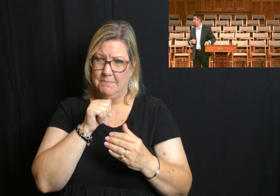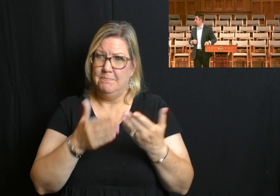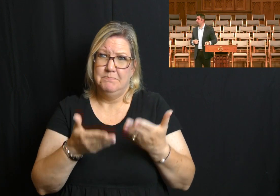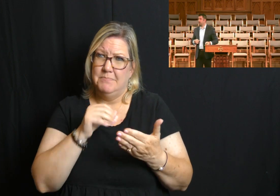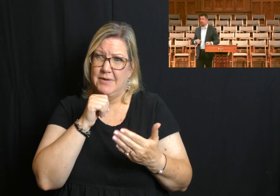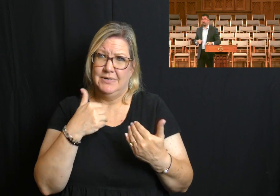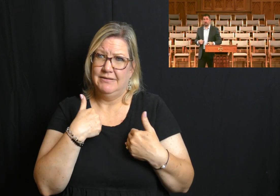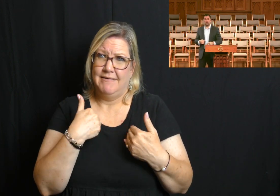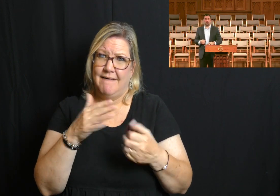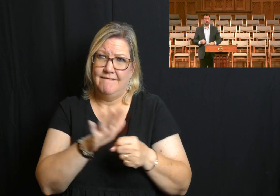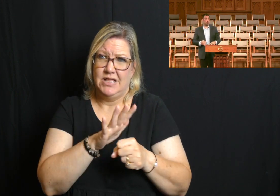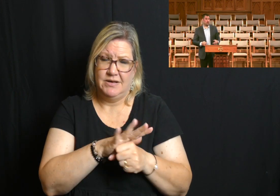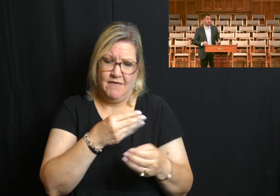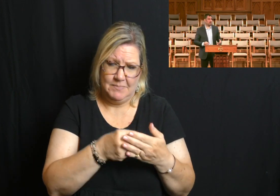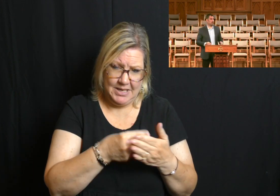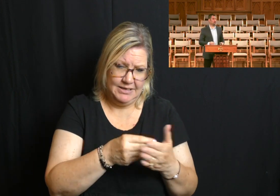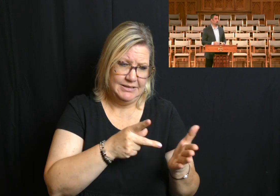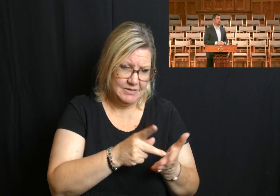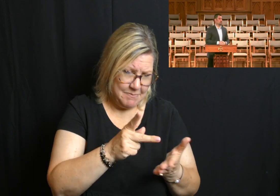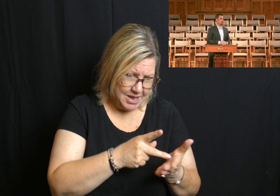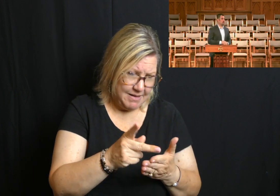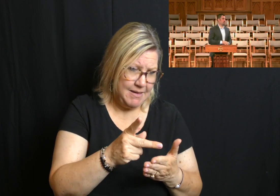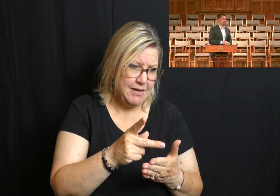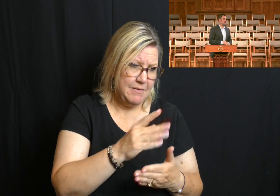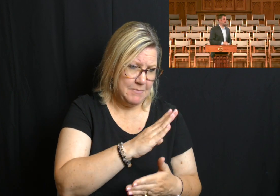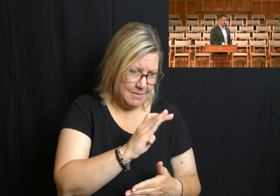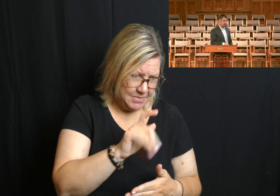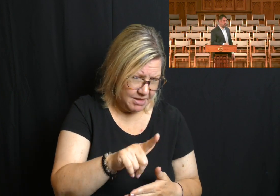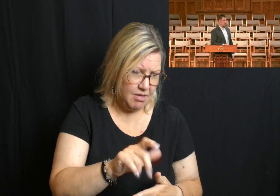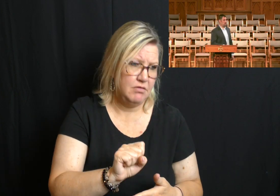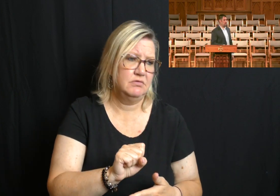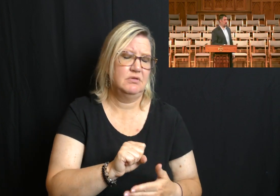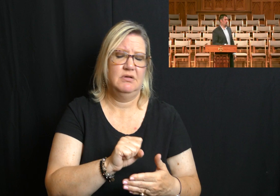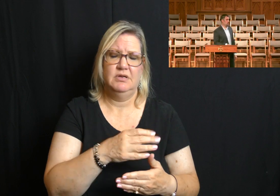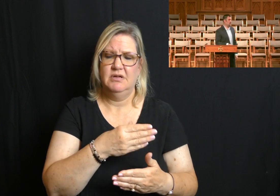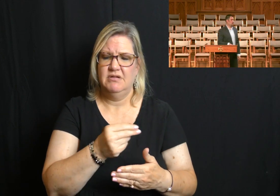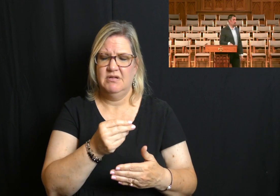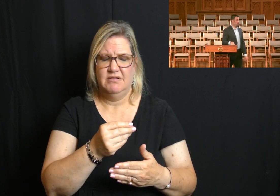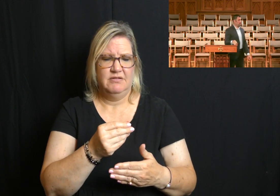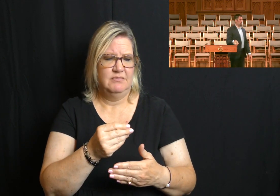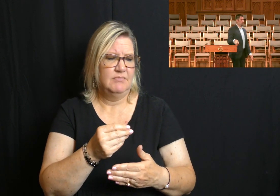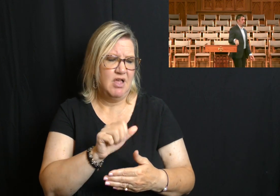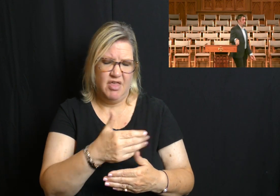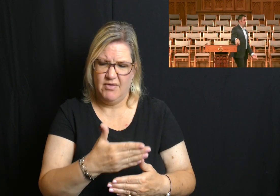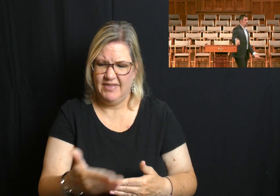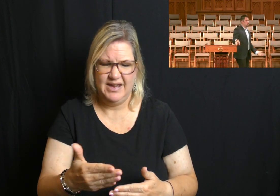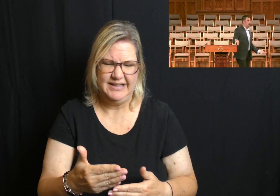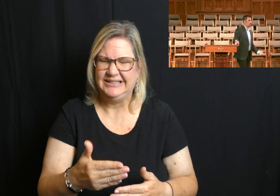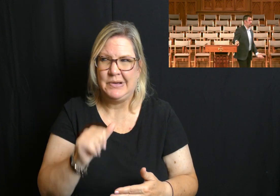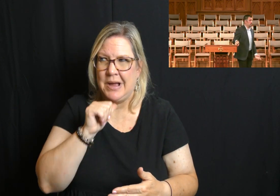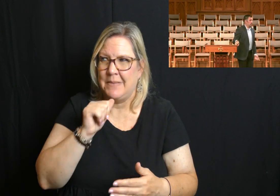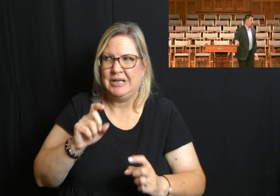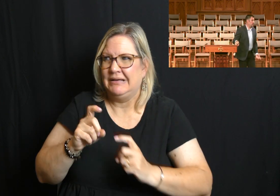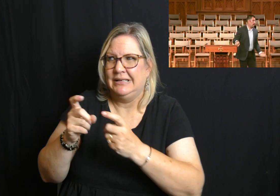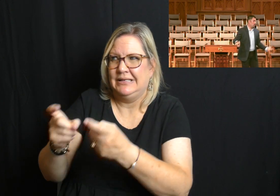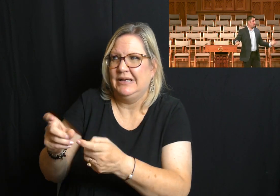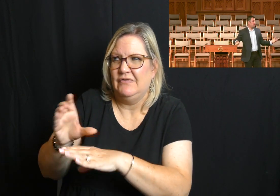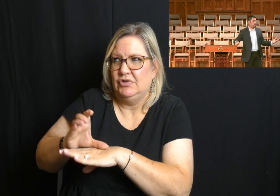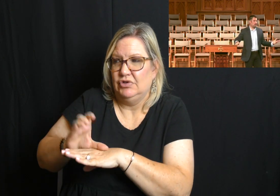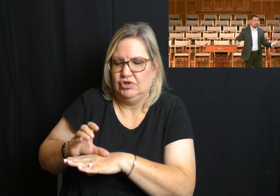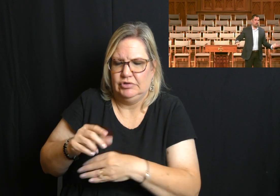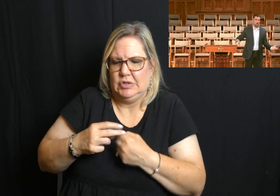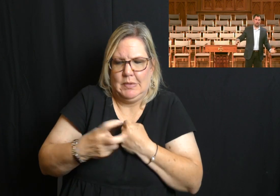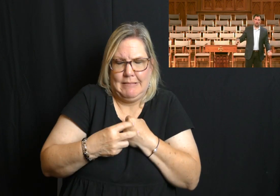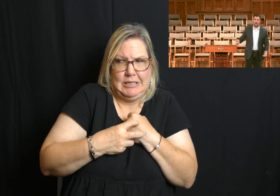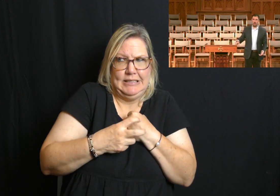enough. So I don't give. I'm afraid the economy may change. The president may do something crazy. And then now we don't